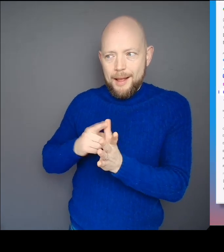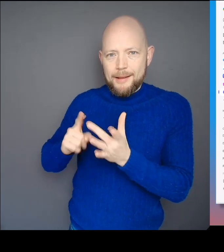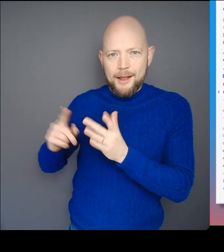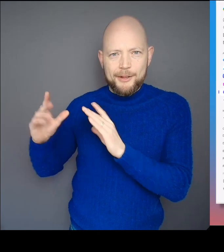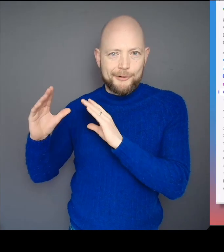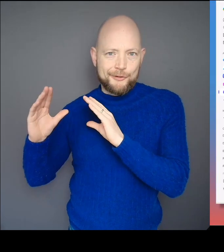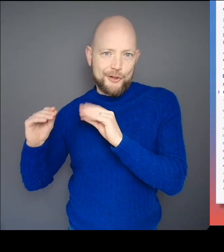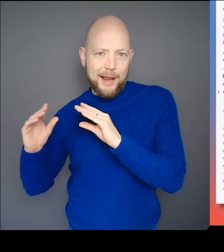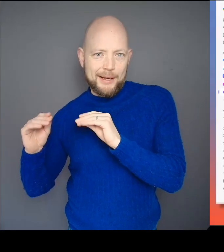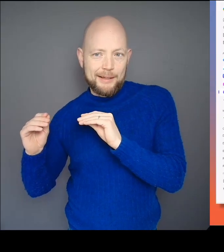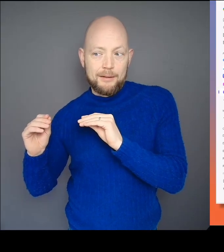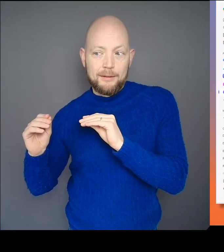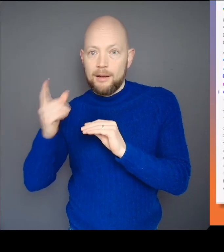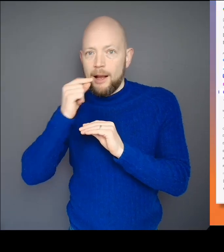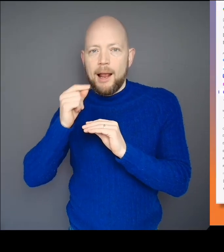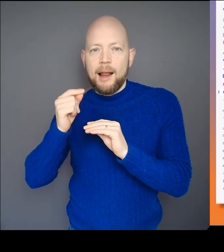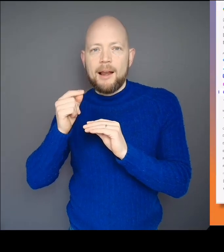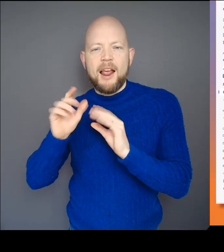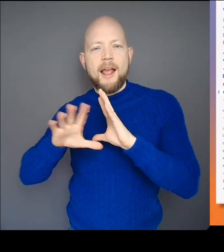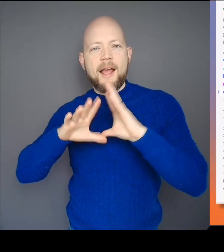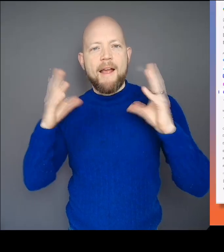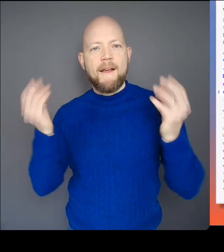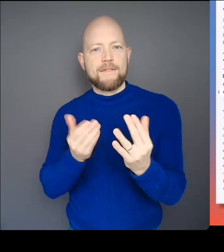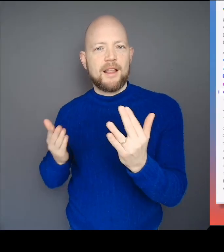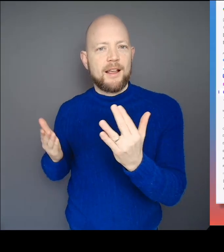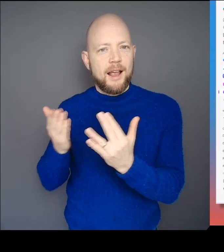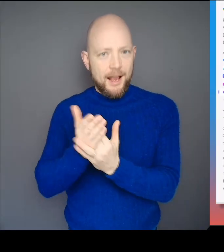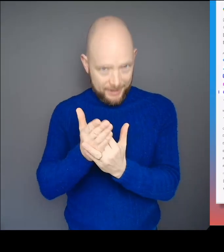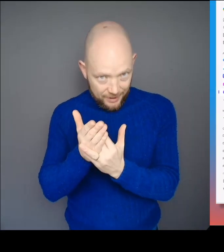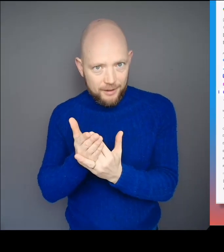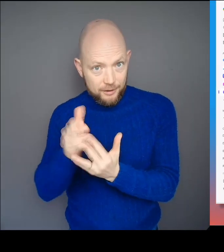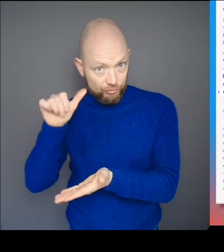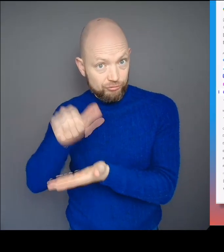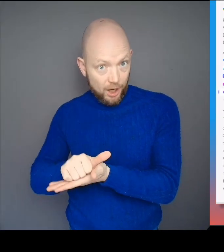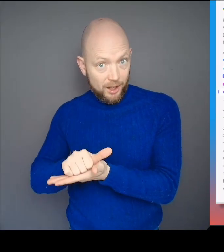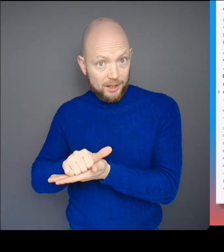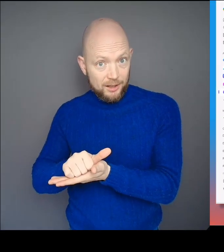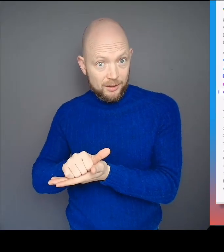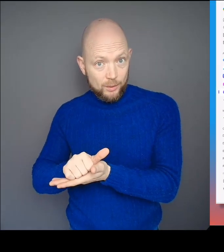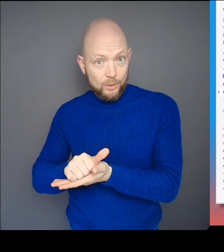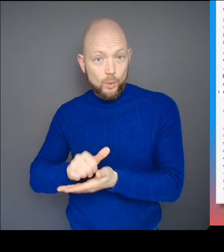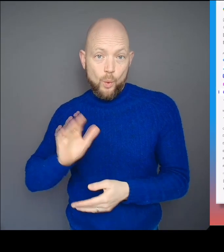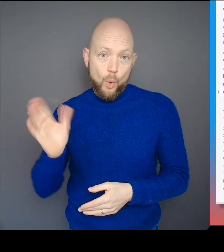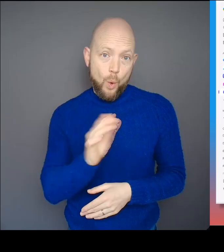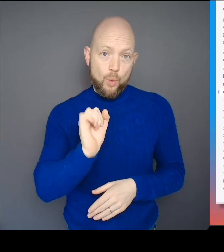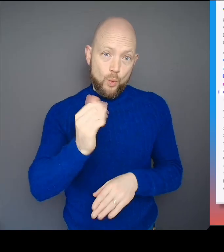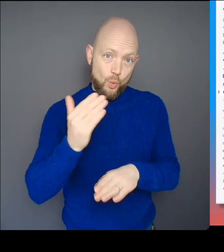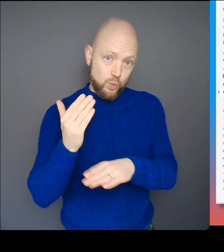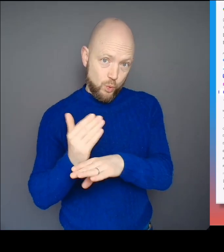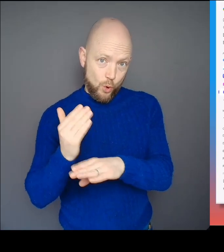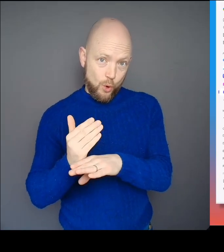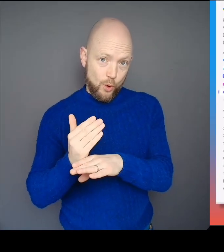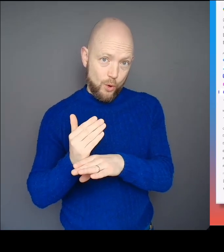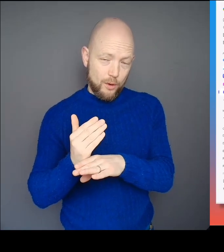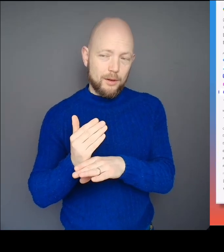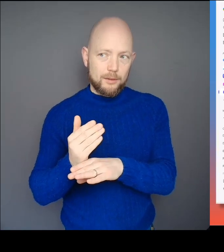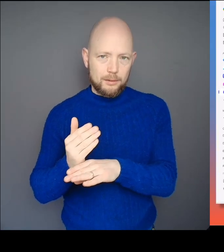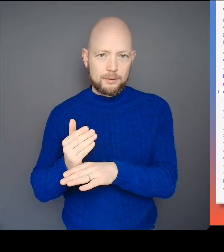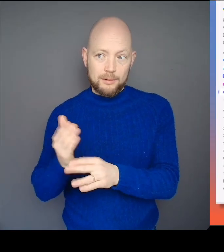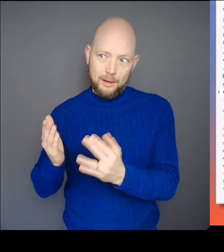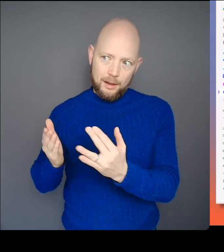chat experience, the starting point is that it has access to everything, your whole Microsoft 365 world of work, your work